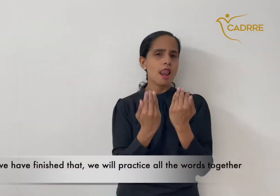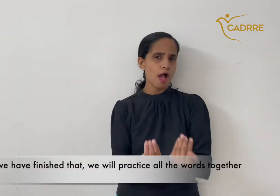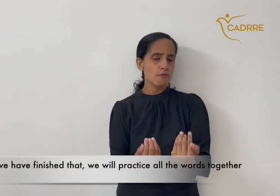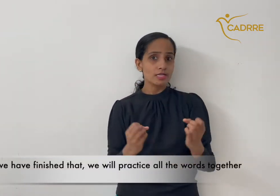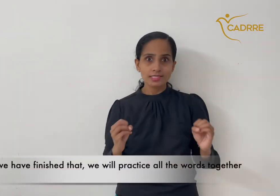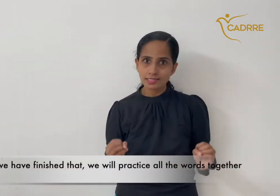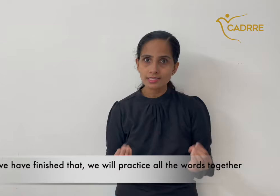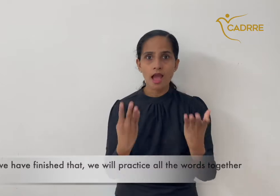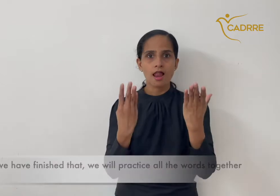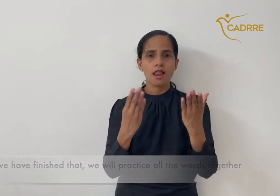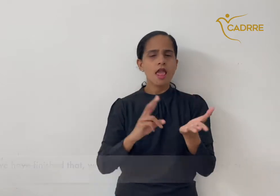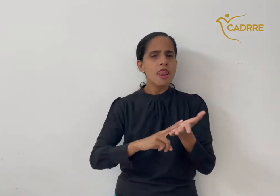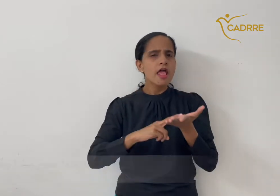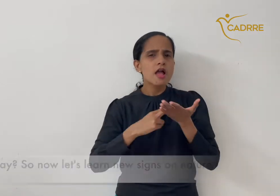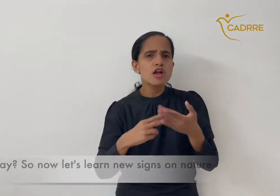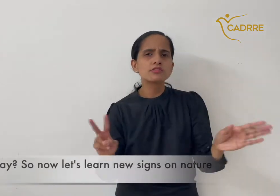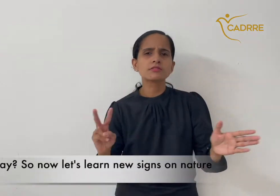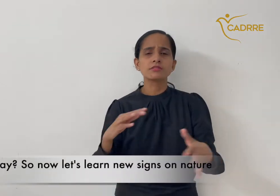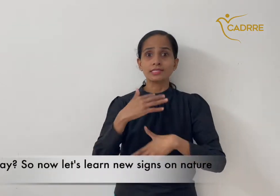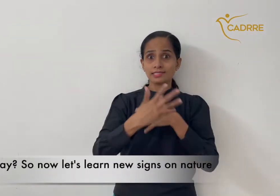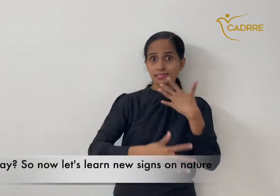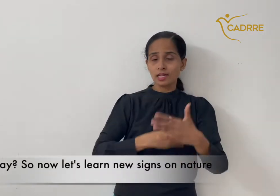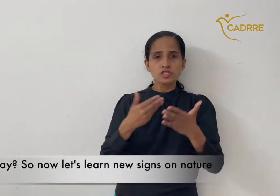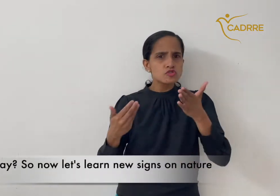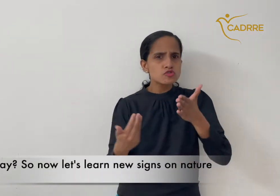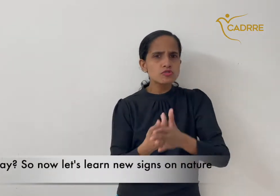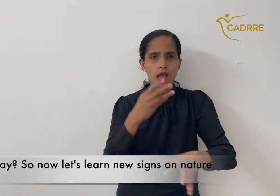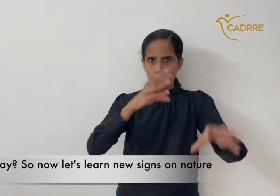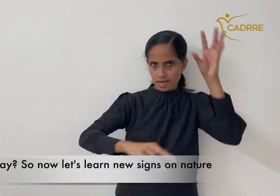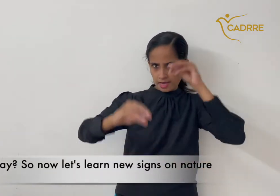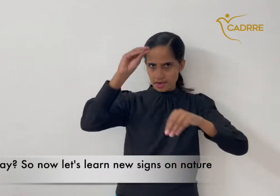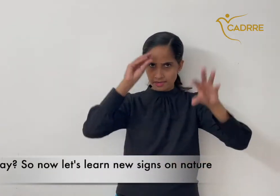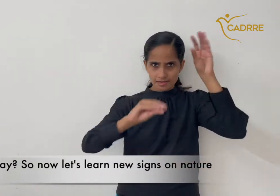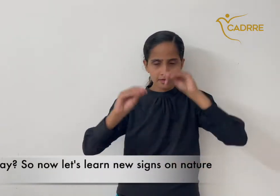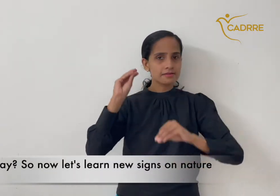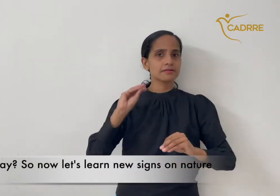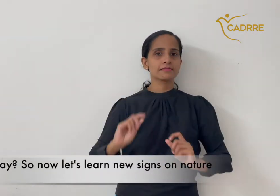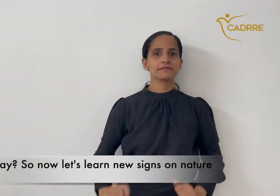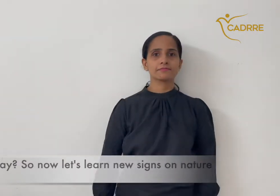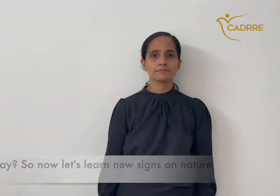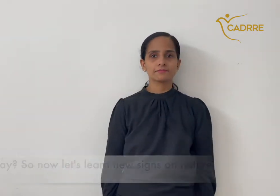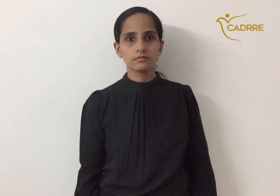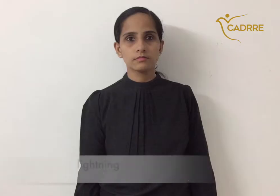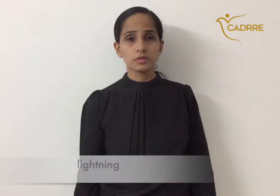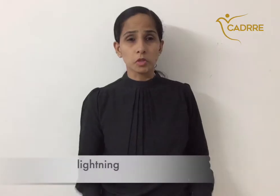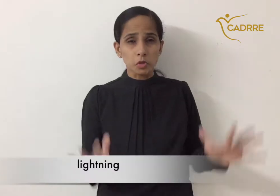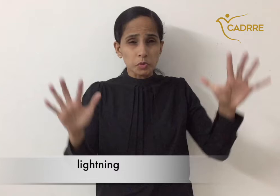together. Okay? So now let's learn new signs on nature.